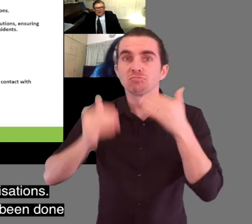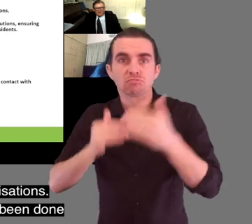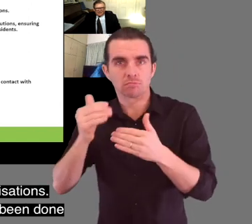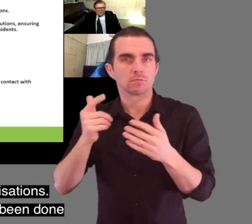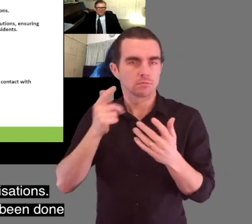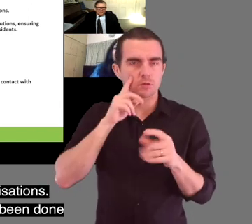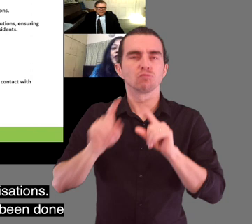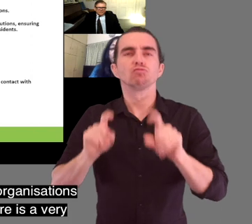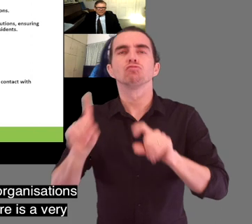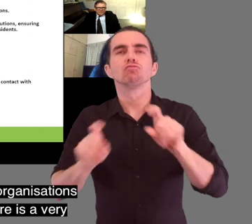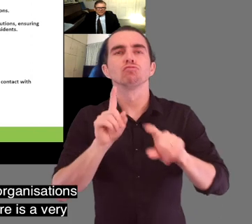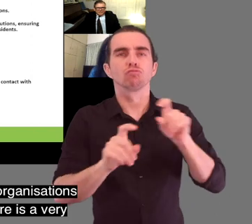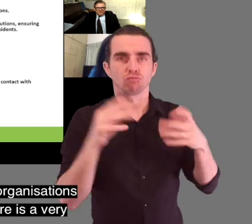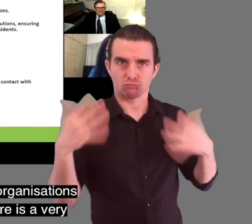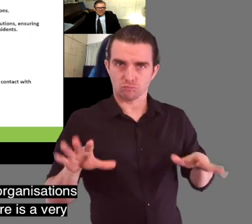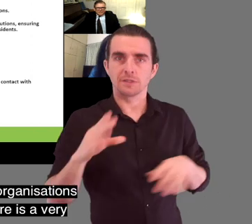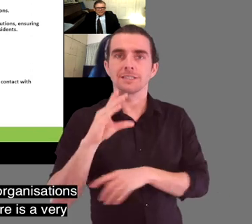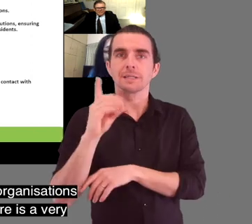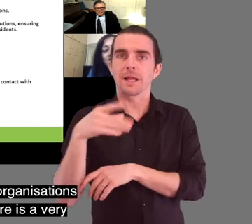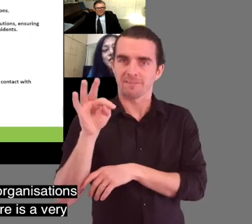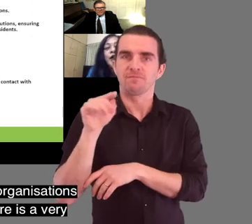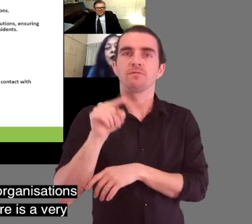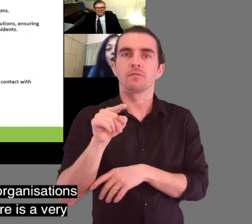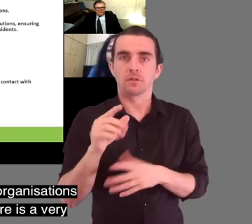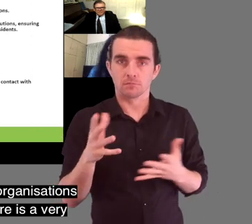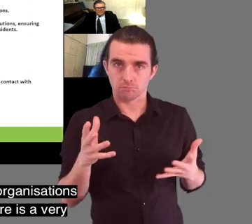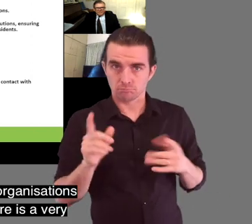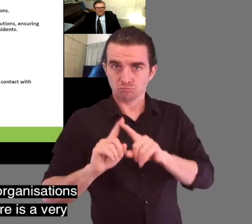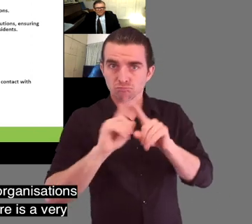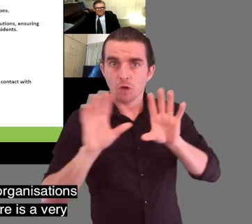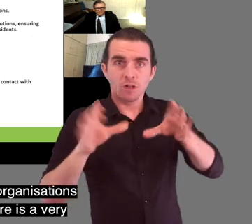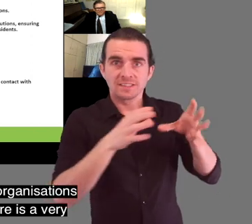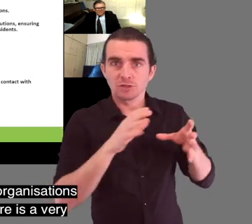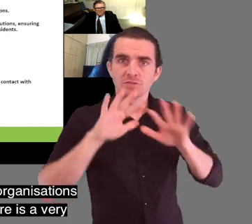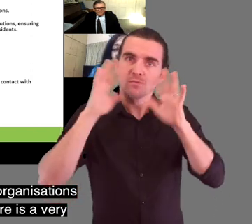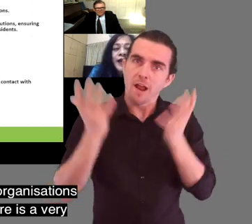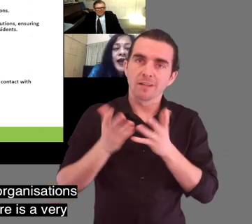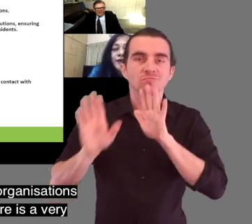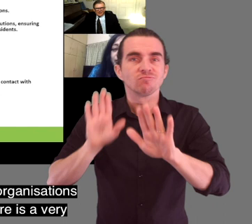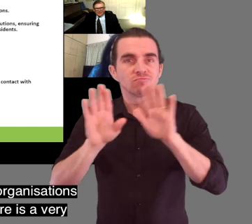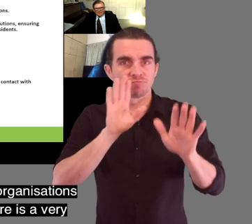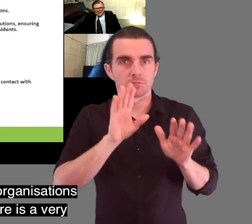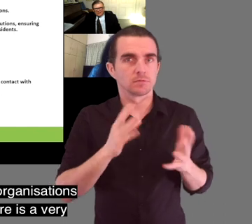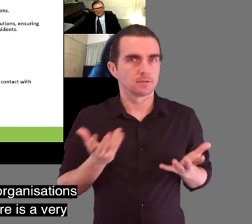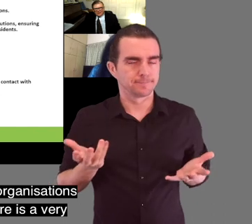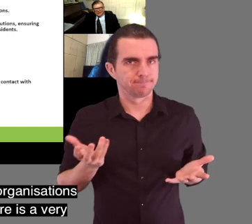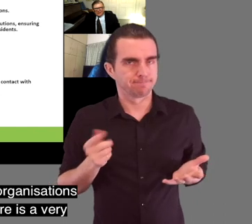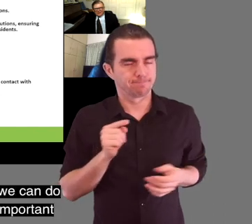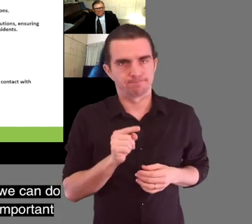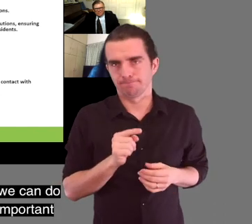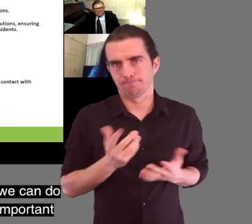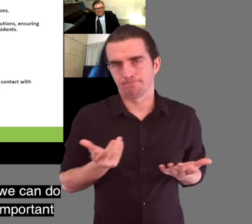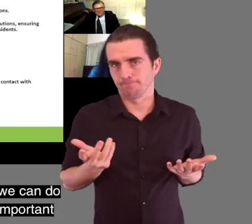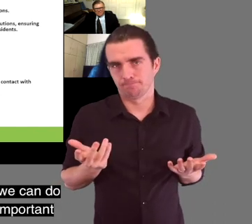many surveys that have been done by CDPF and many other organizations across the world. And there is a